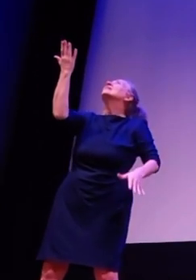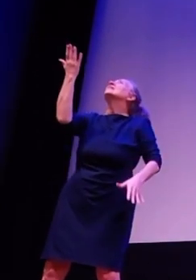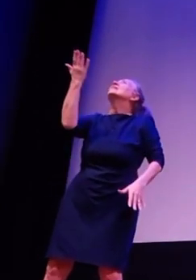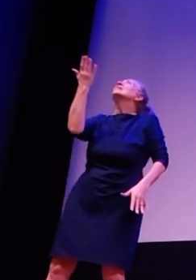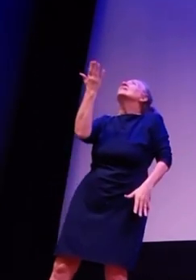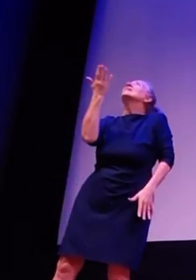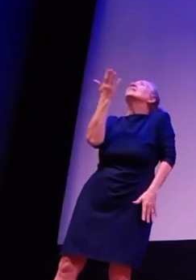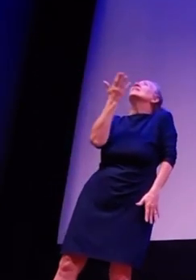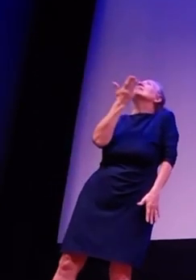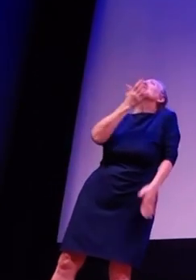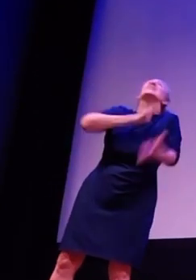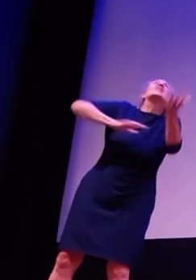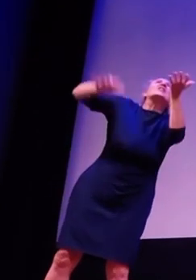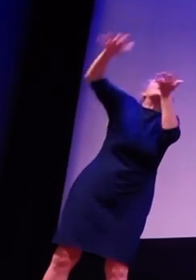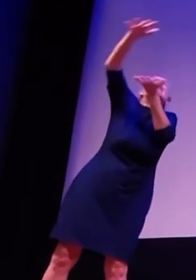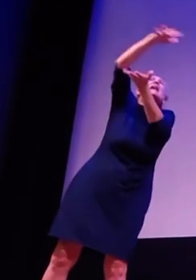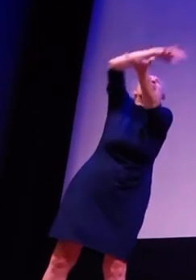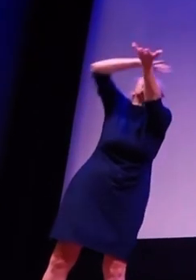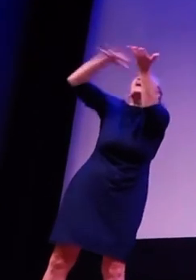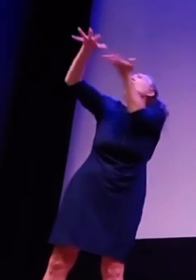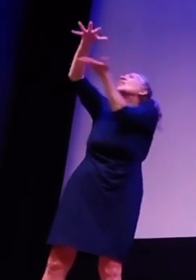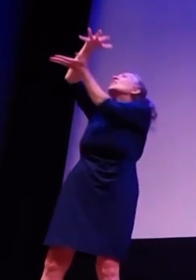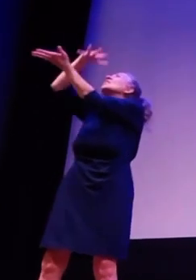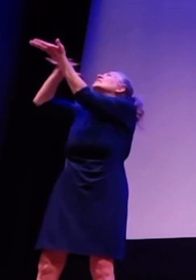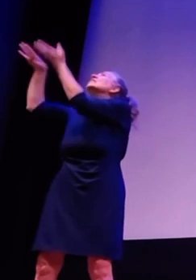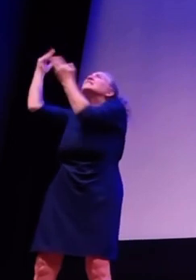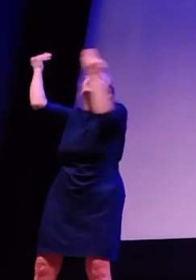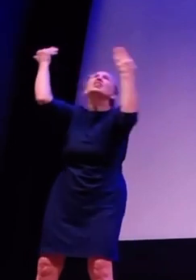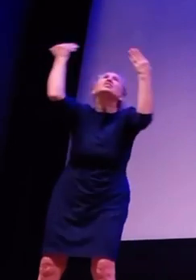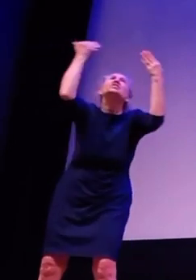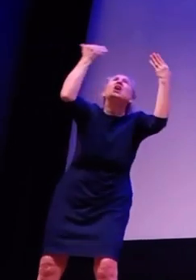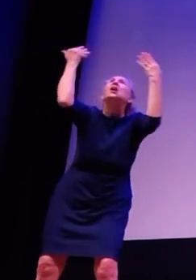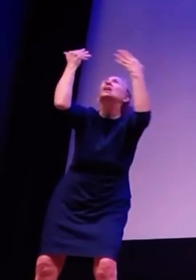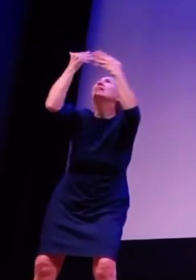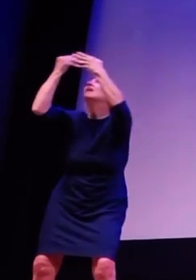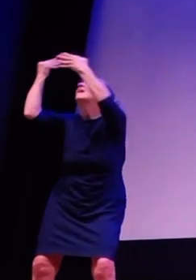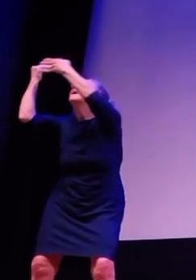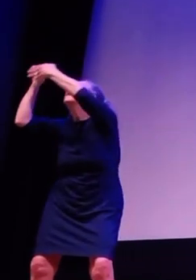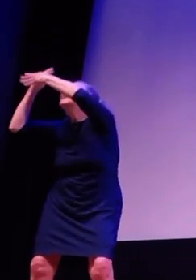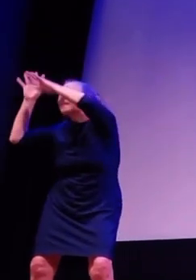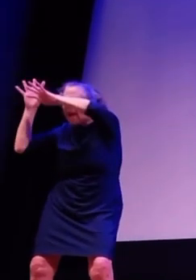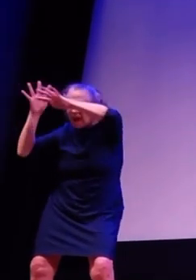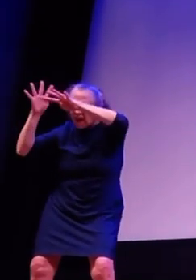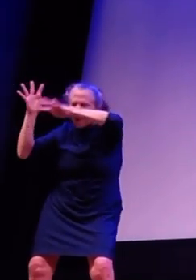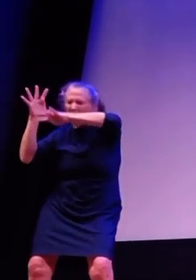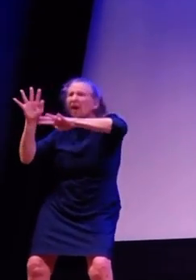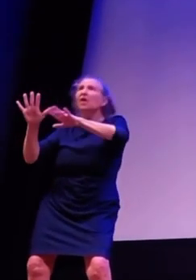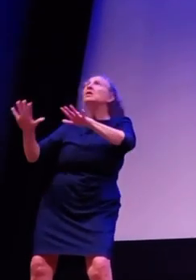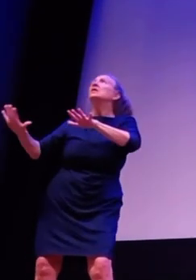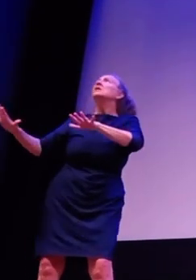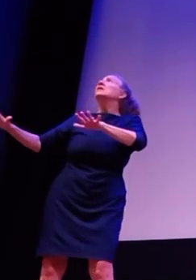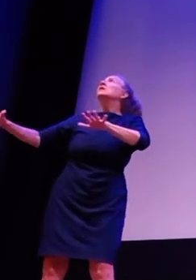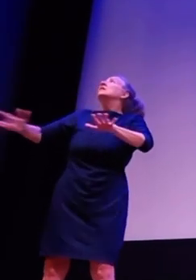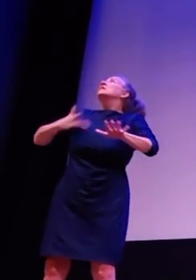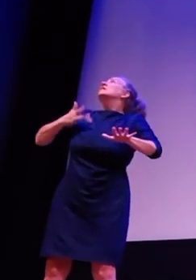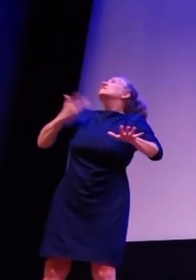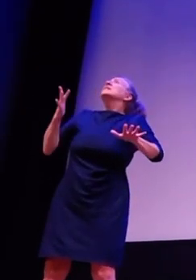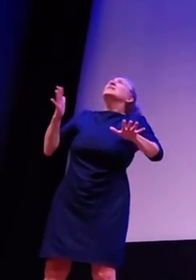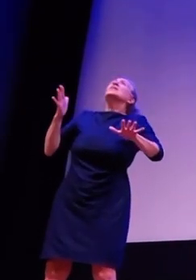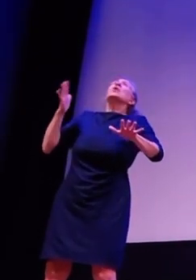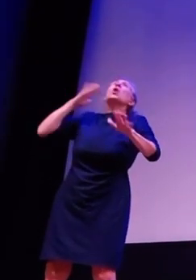When all the clouds darken up the skyway, there's